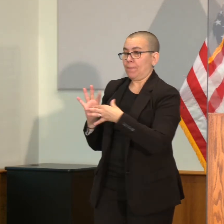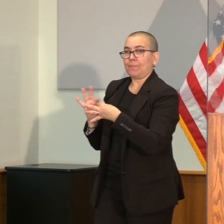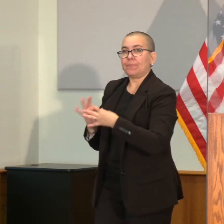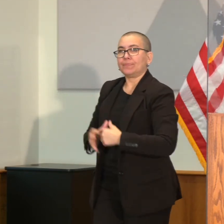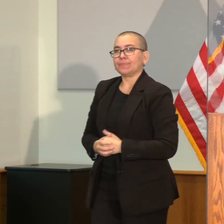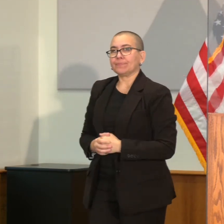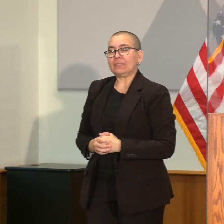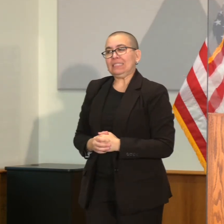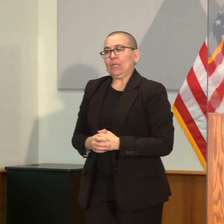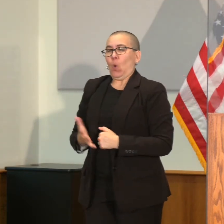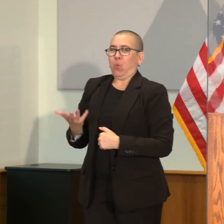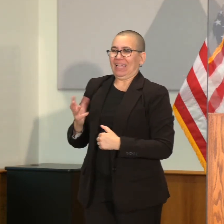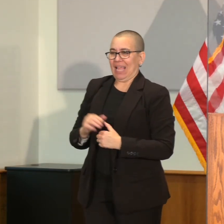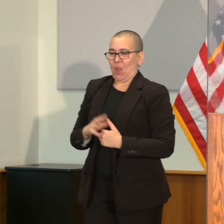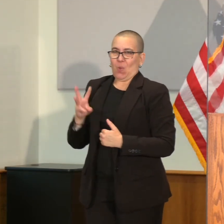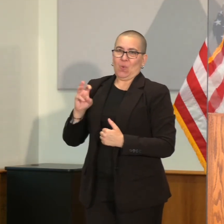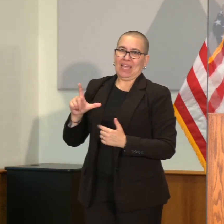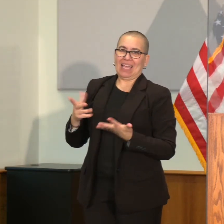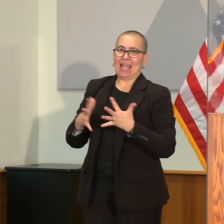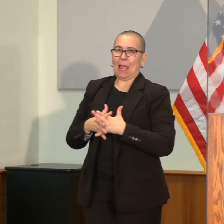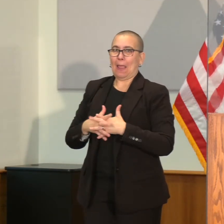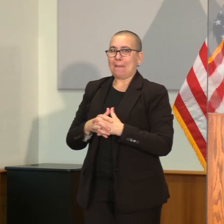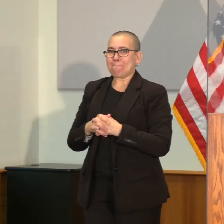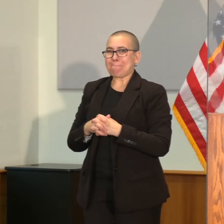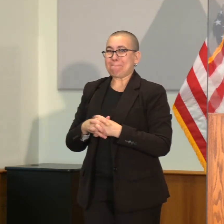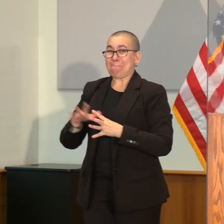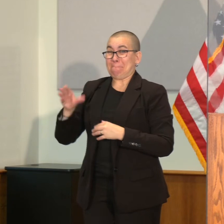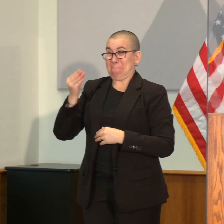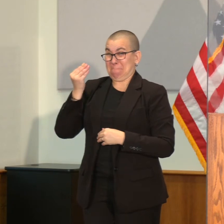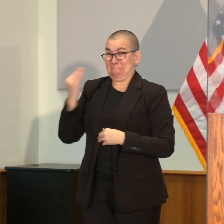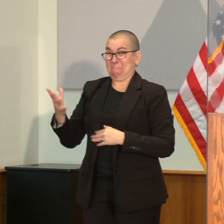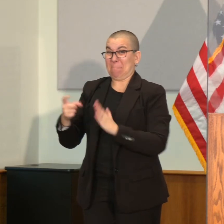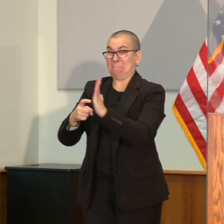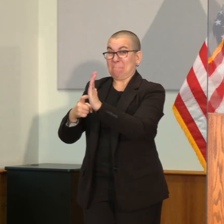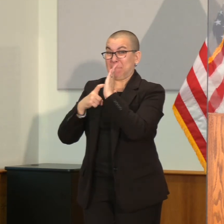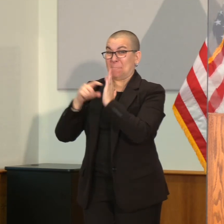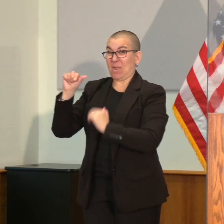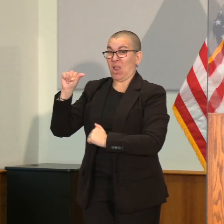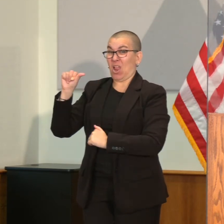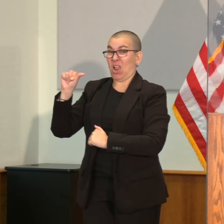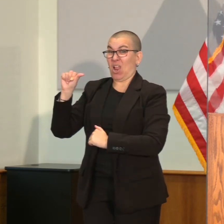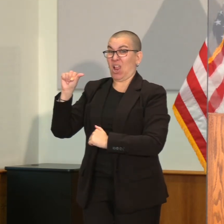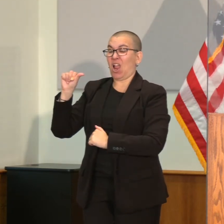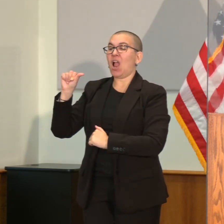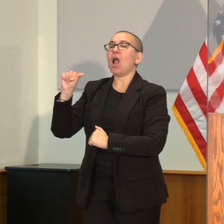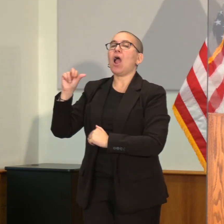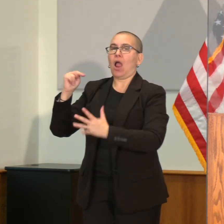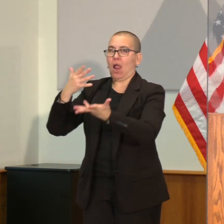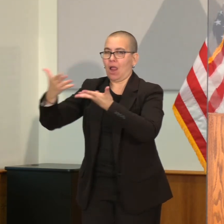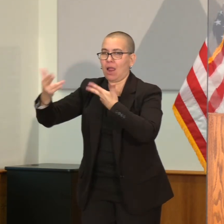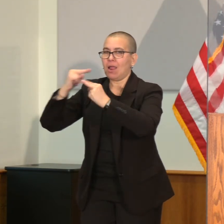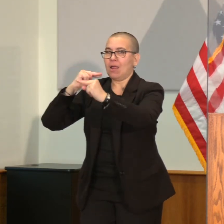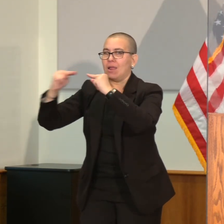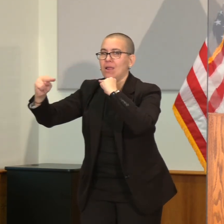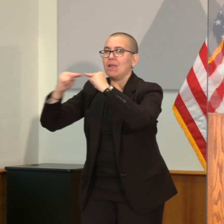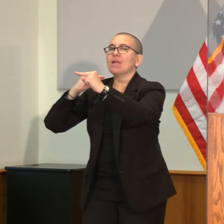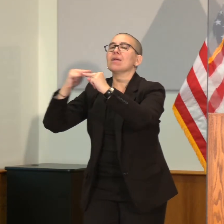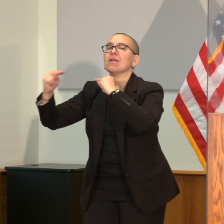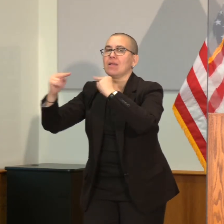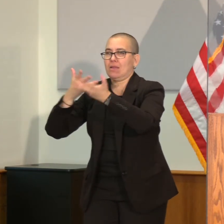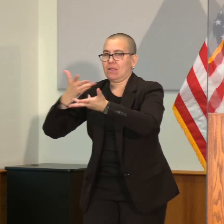in this room, and it's mandatory binding arbitration. And he used that as an example with Derek